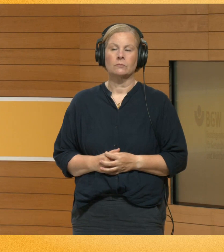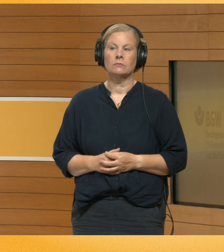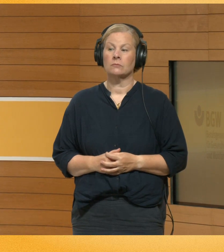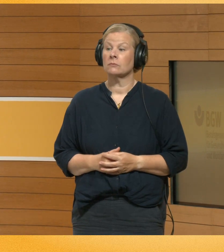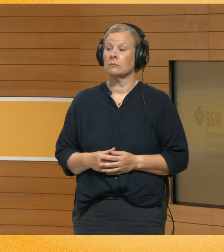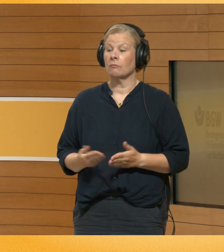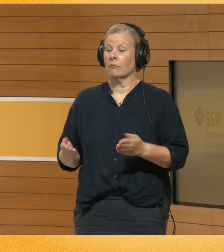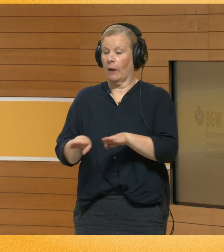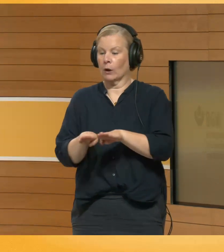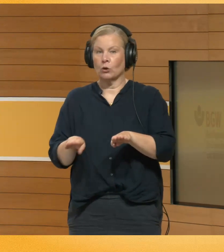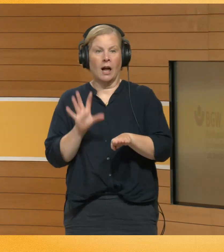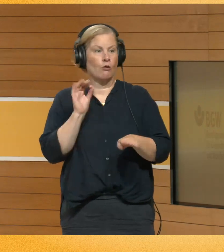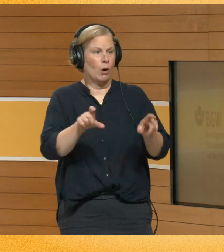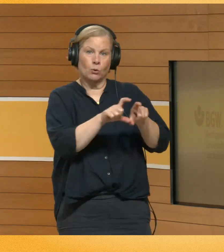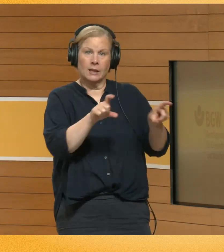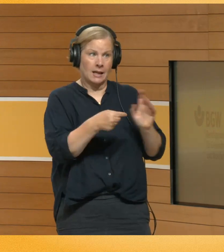directives